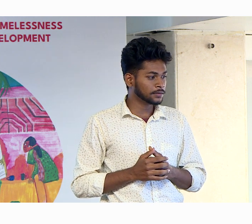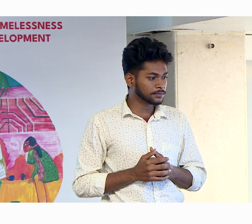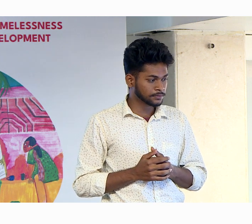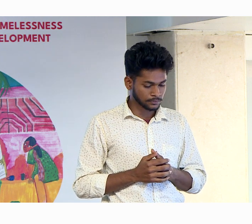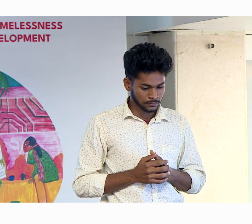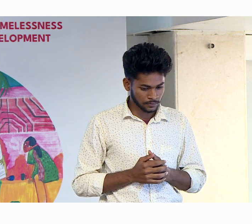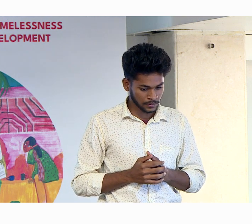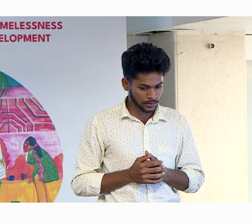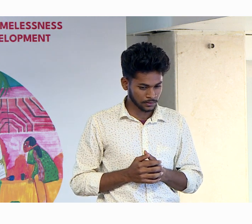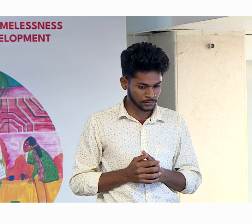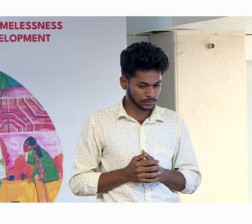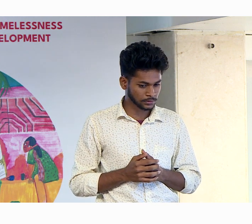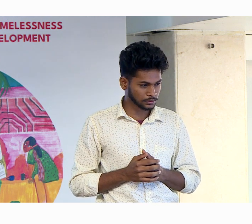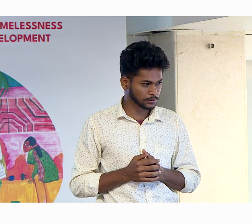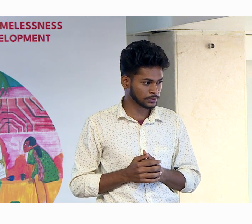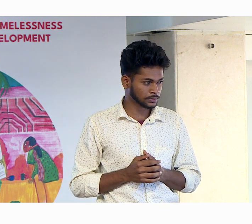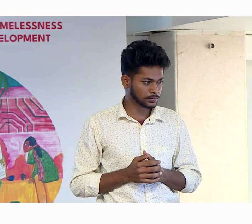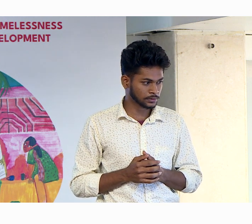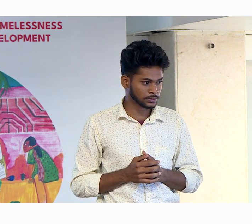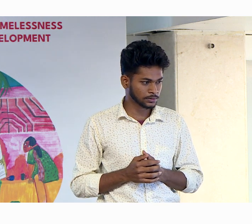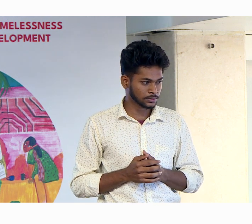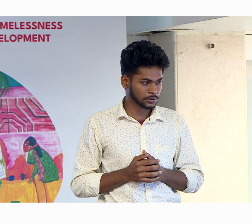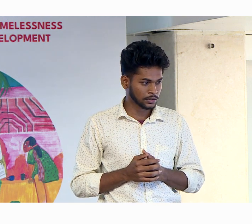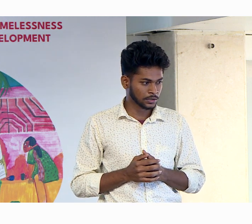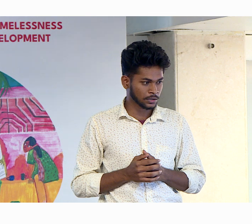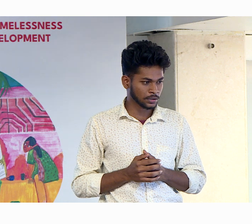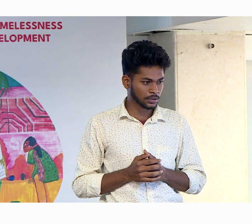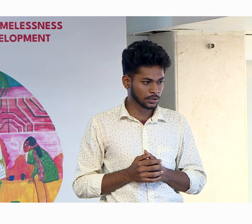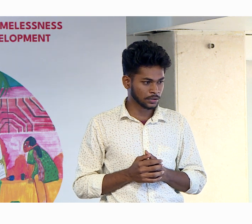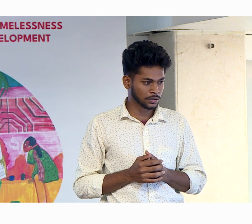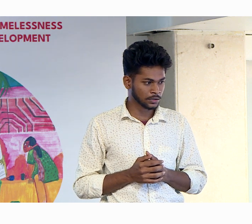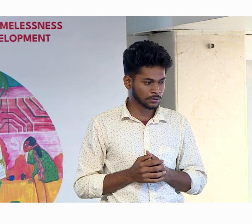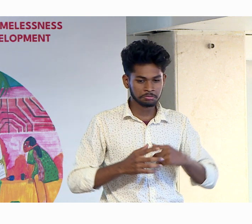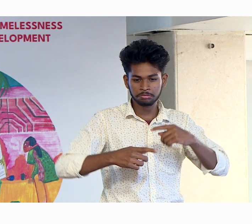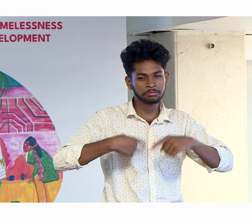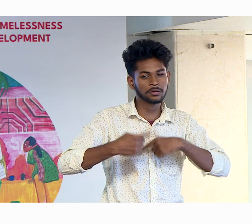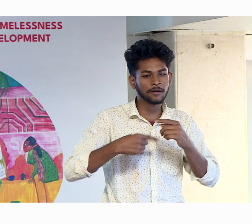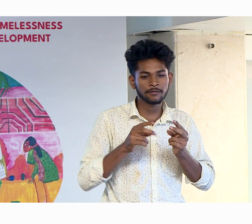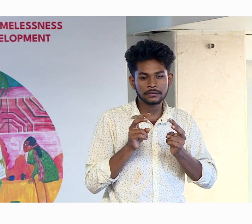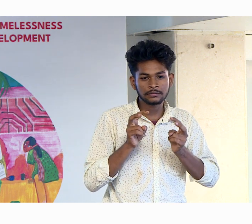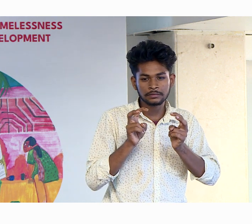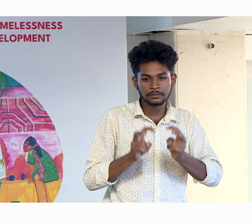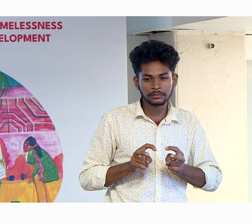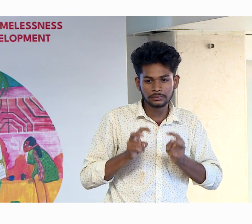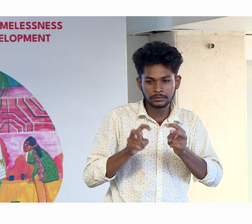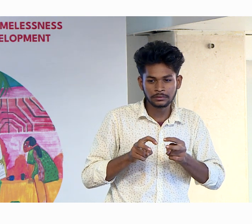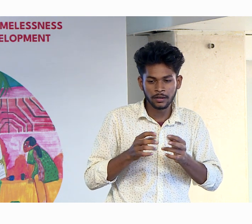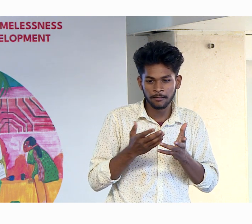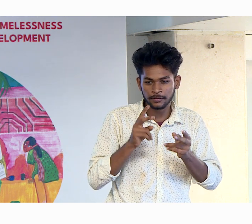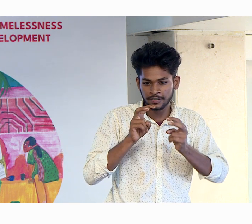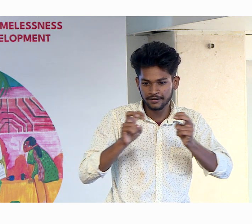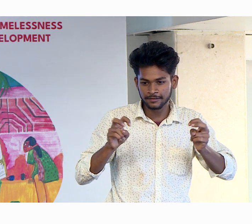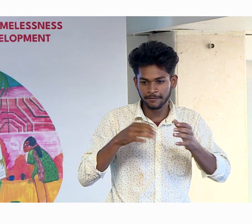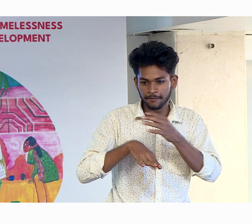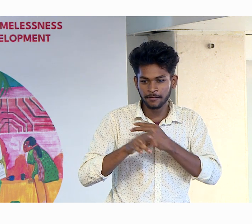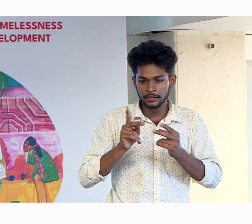The community of practice, who usually meet around 4 times, continue to check out and adjust things based on their agreed measures of